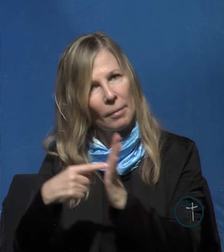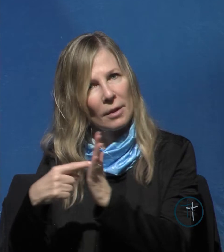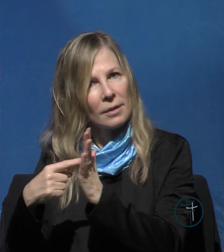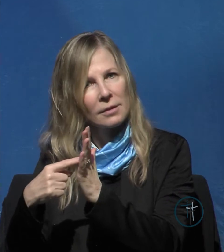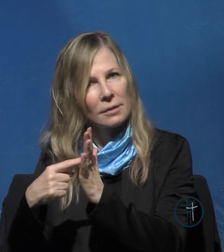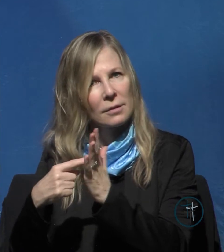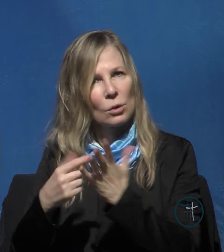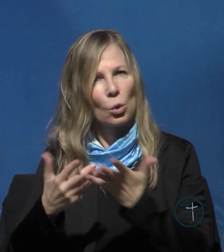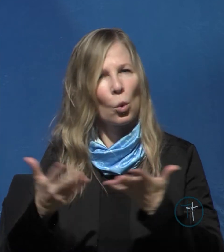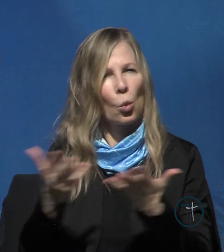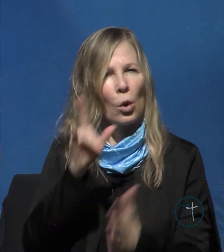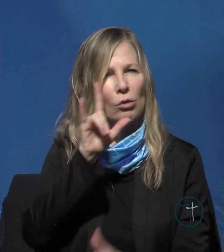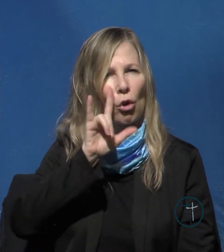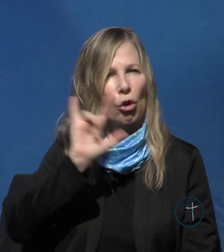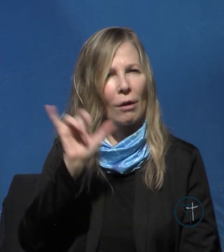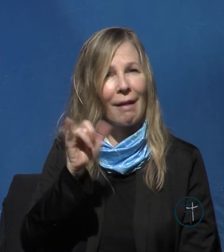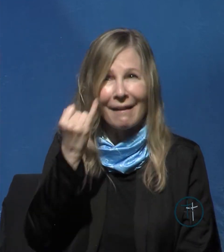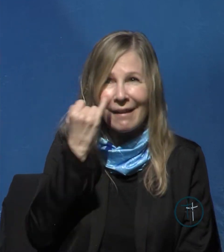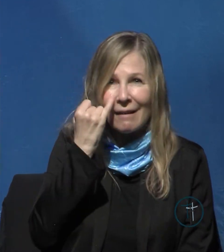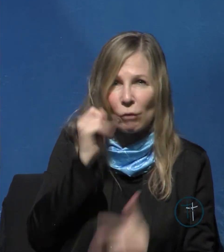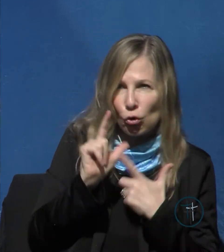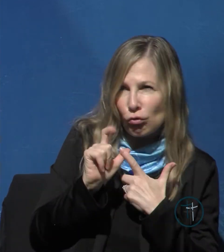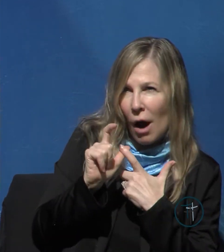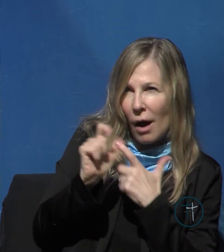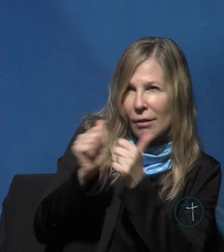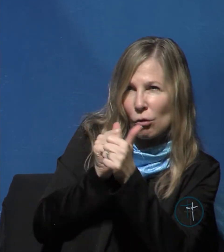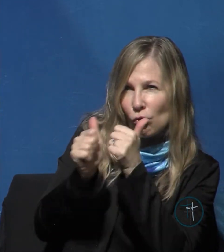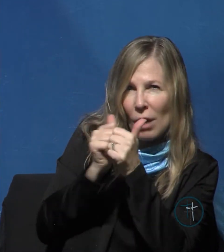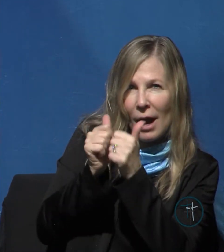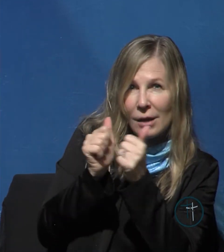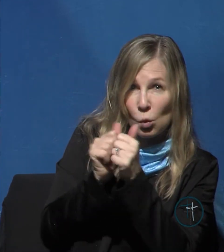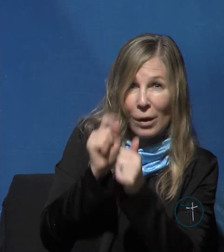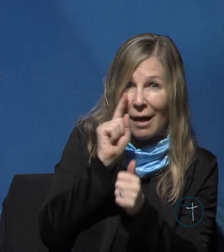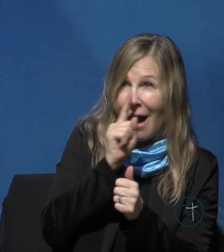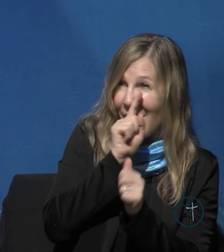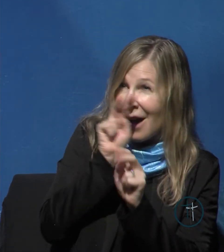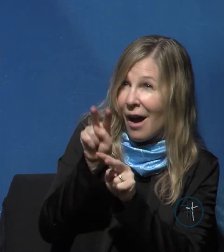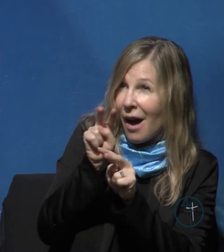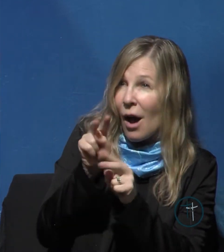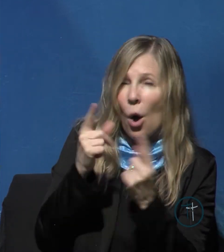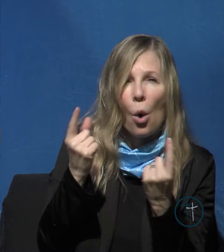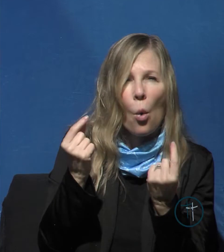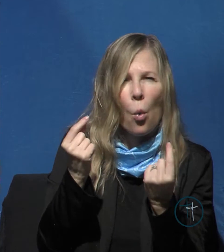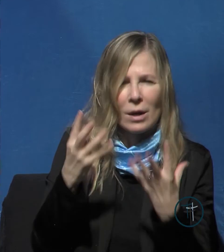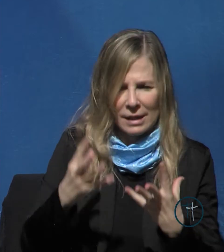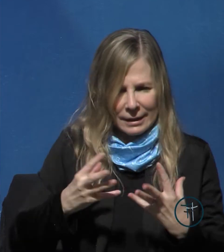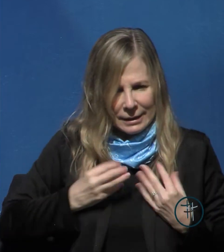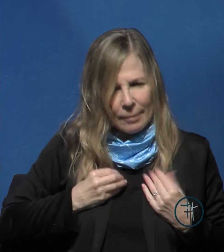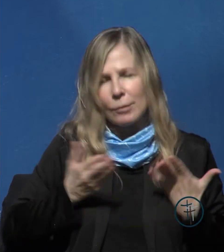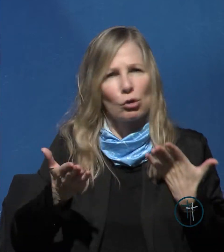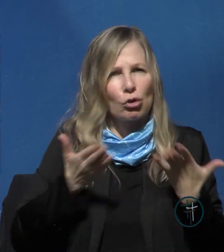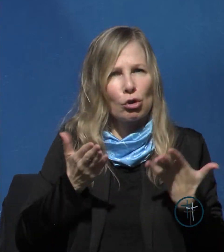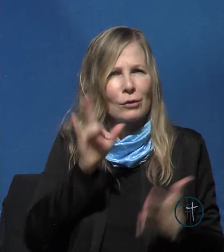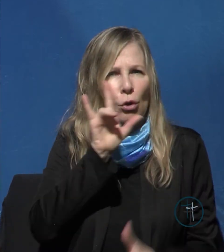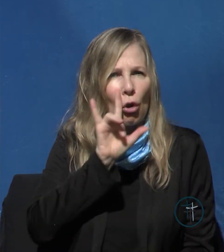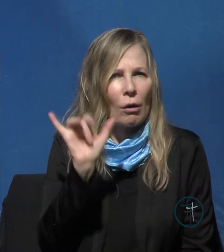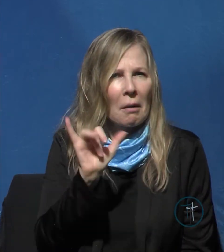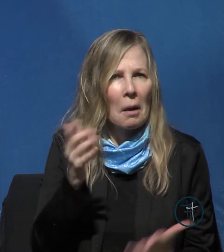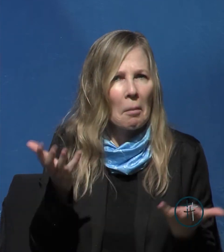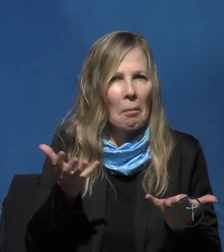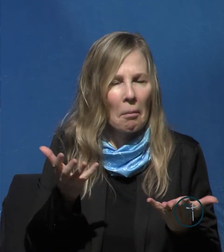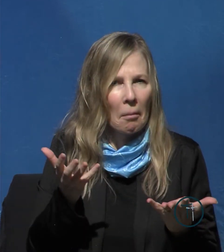examples of what it looks like if you're running the race endurance with your eyes fixed on Jesus. What does an acceptable service look